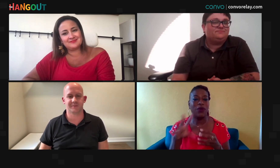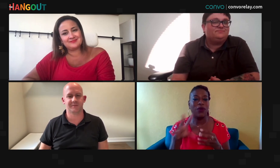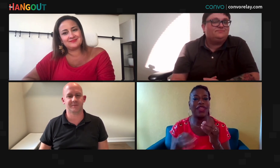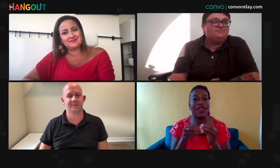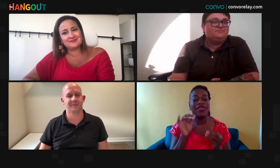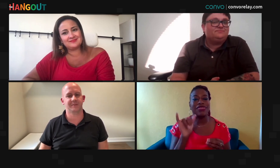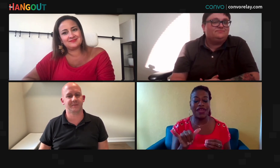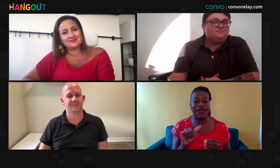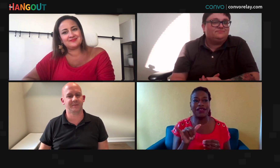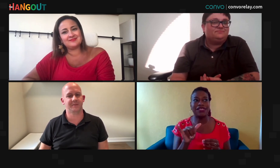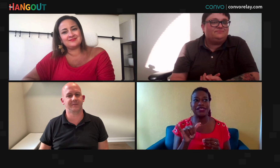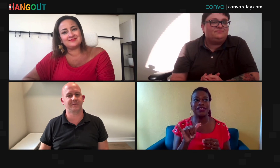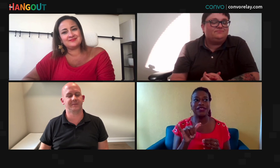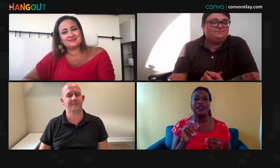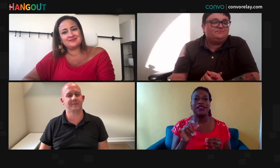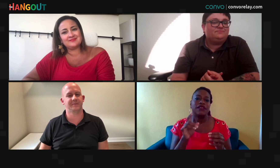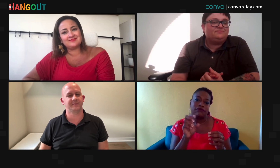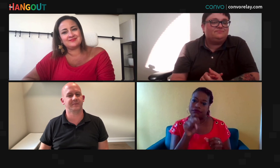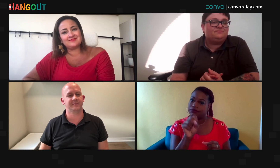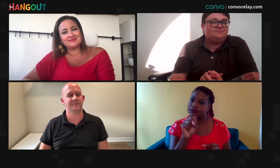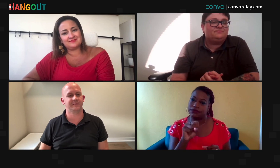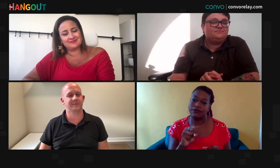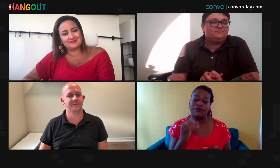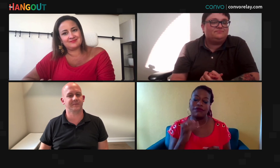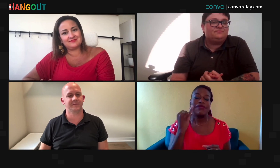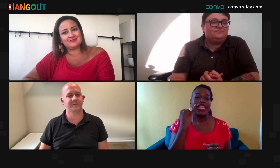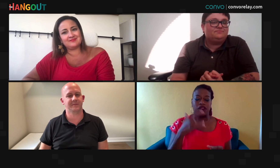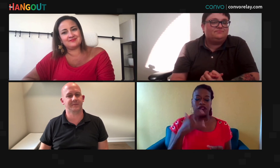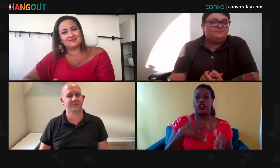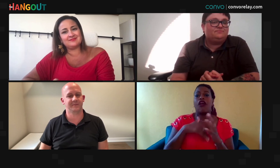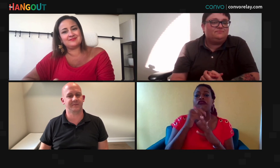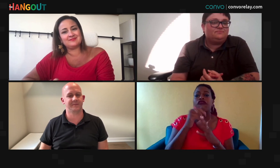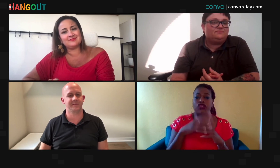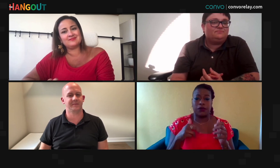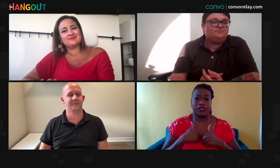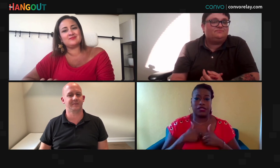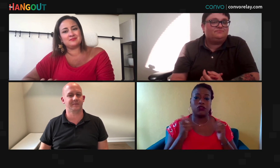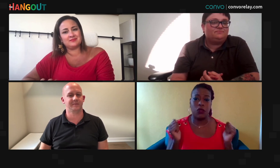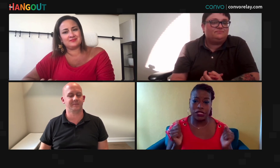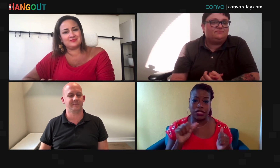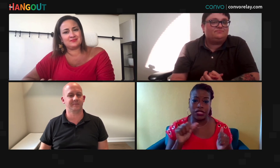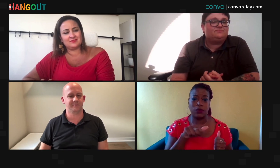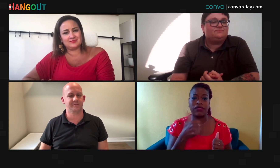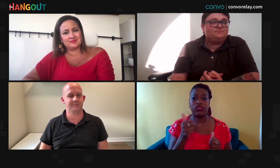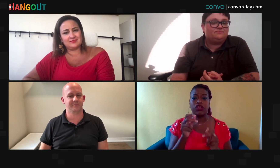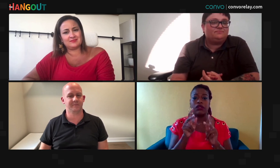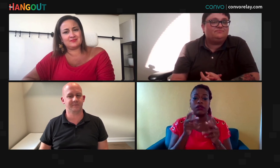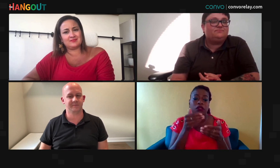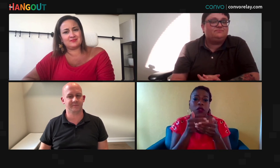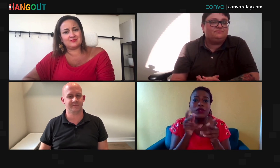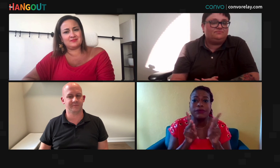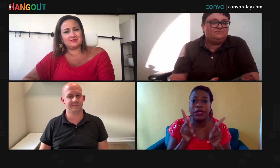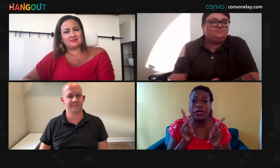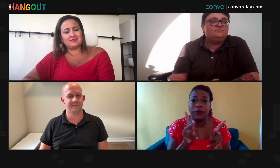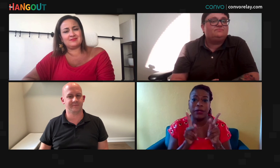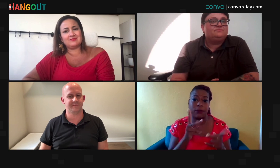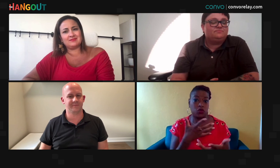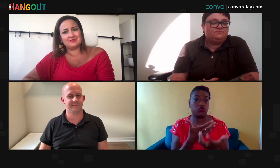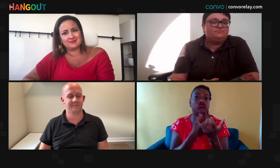This is Cookie. I wanted to add that yes, if you feel comfortable disclosing with other people,